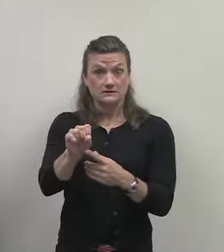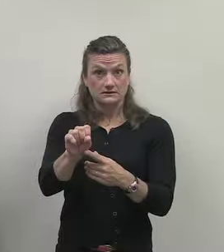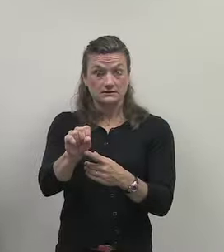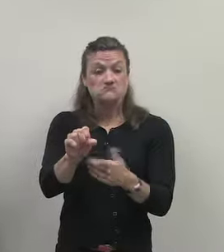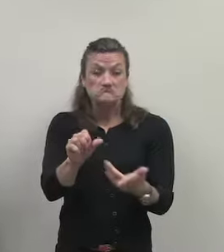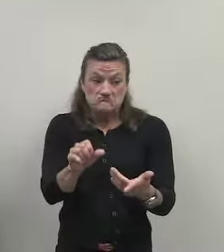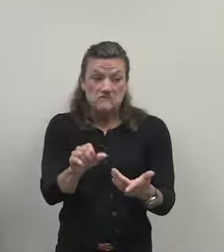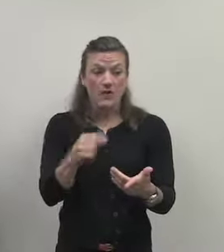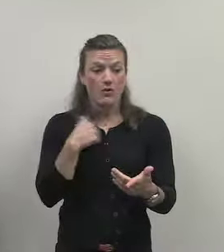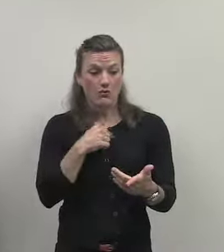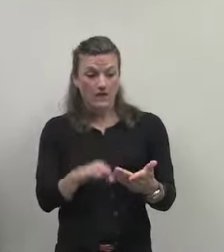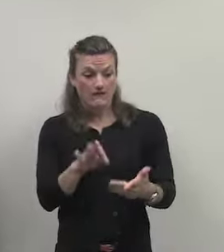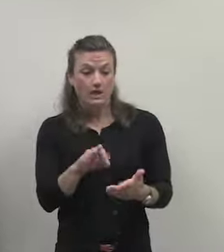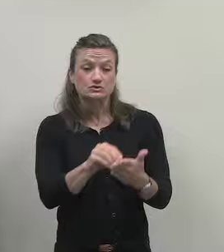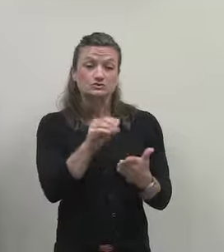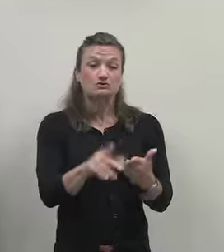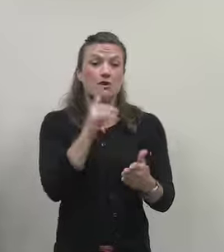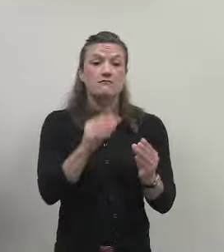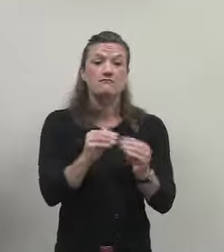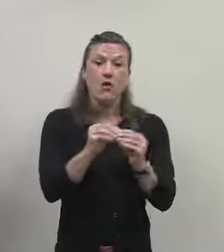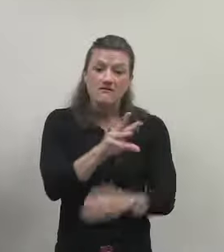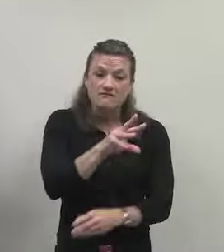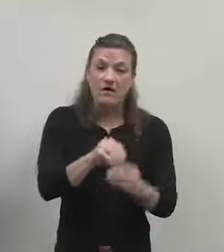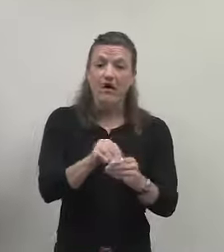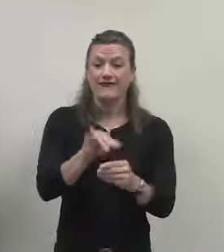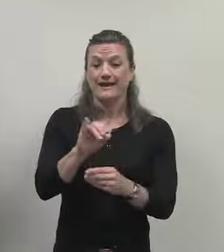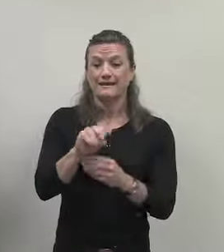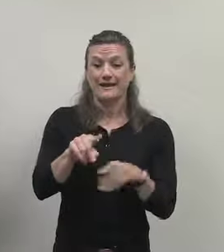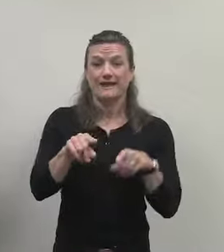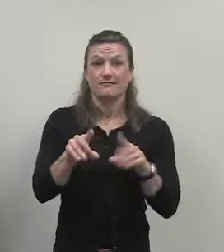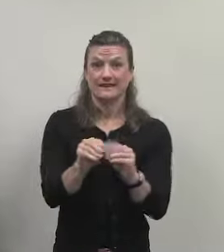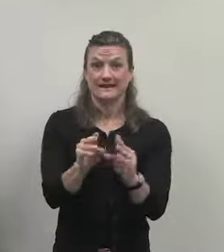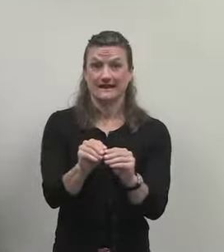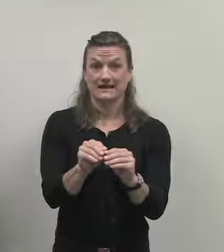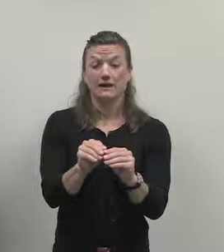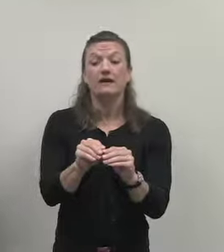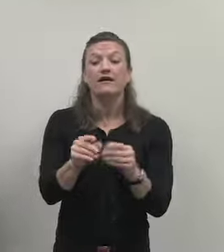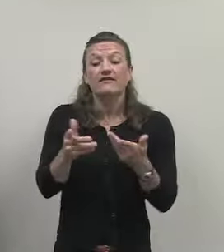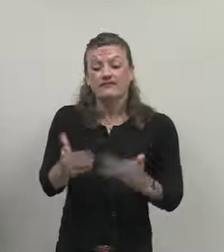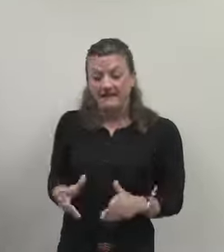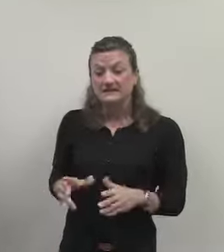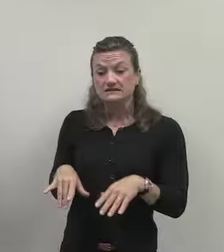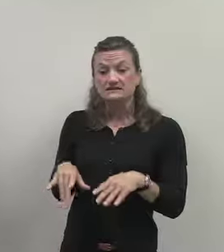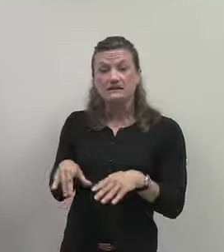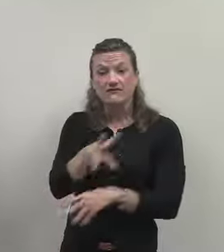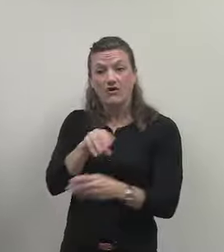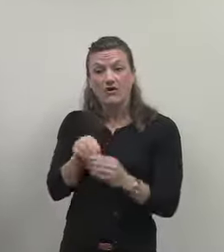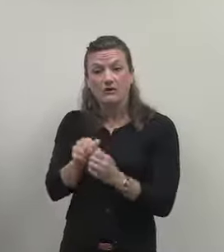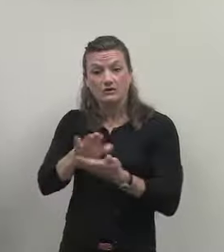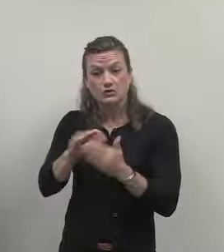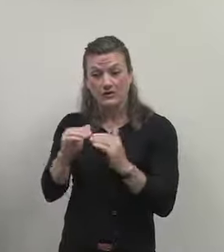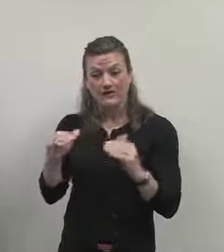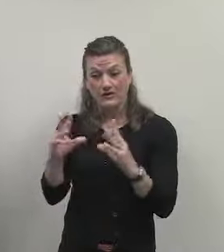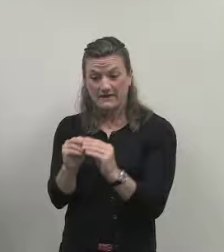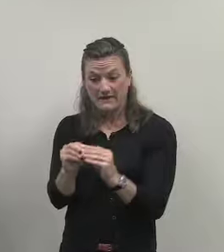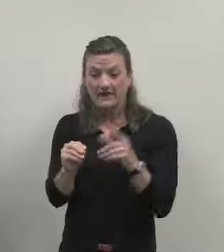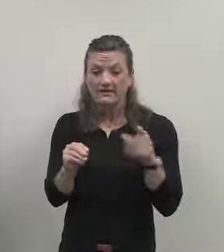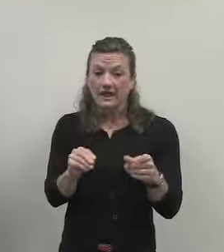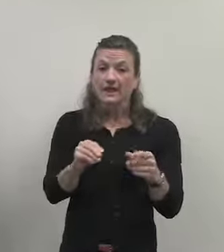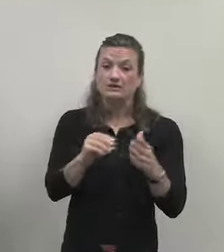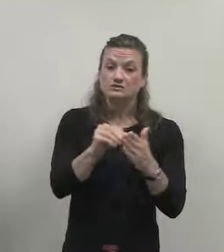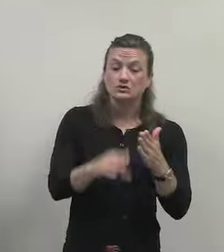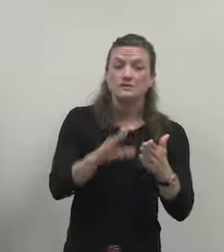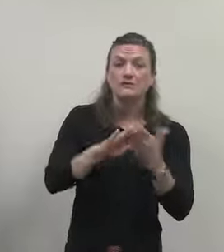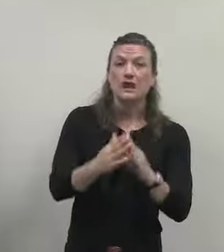students are much more active in their IEP meeting after going through a school level meeting. They are much more active and